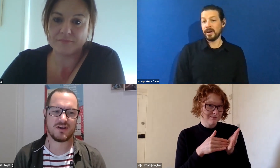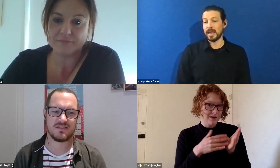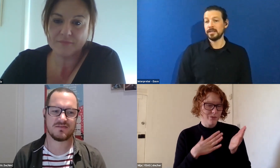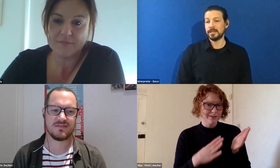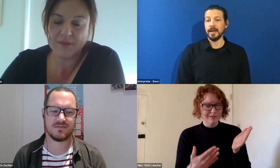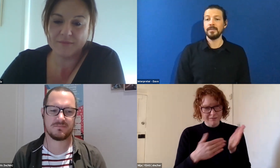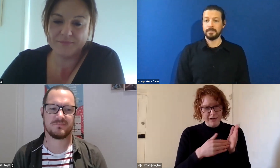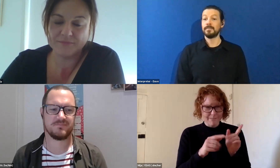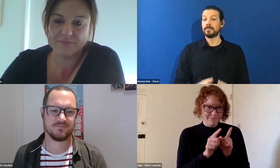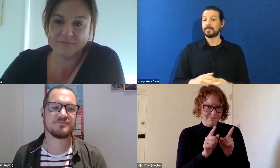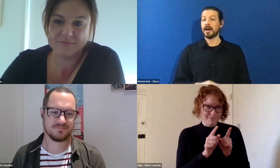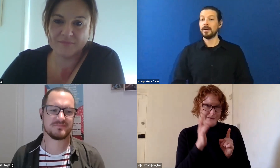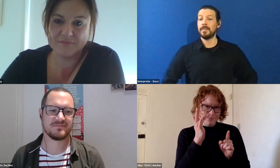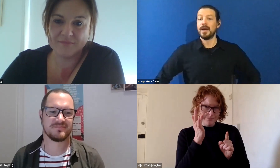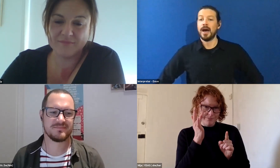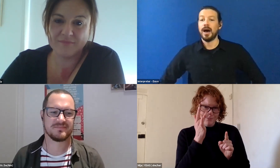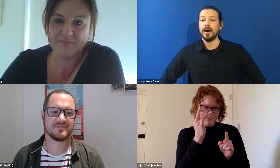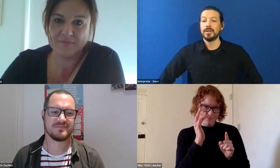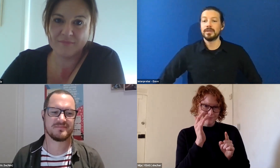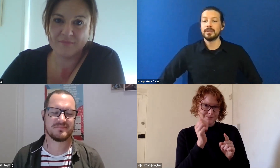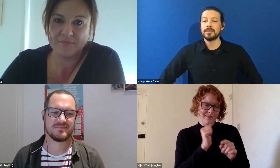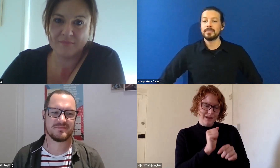Yeah, great. And if I could add to that,